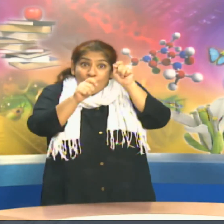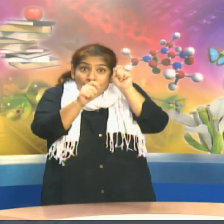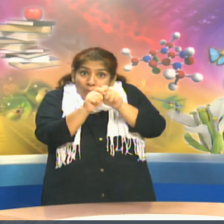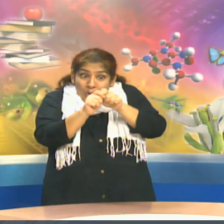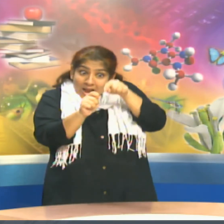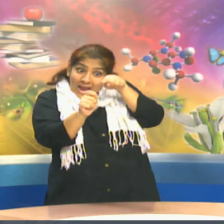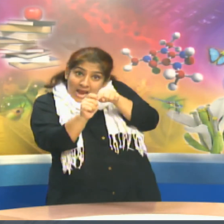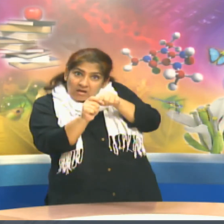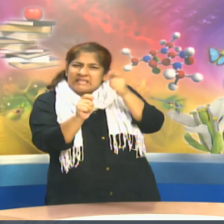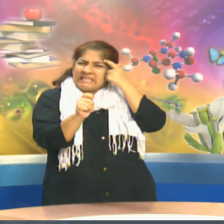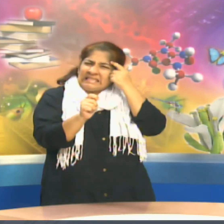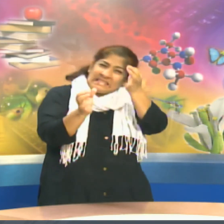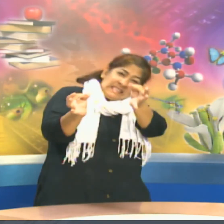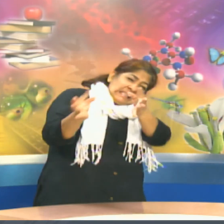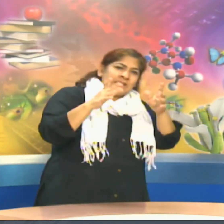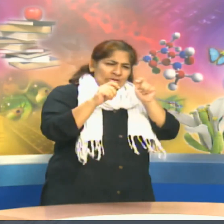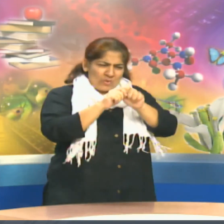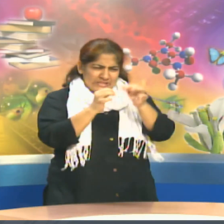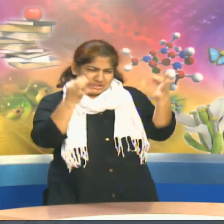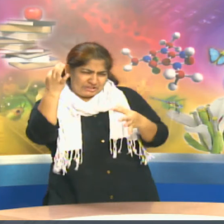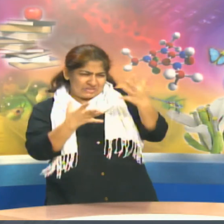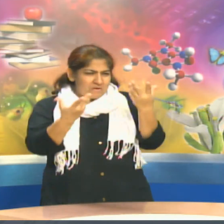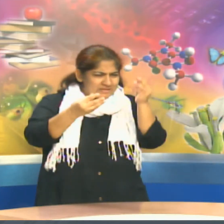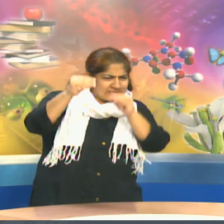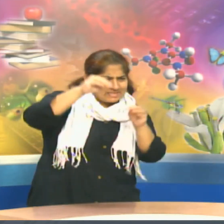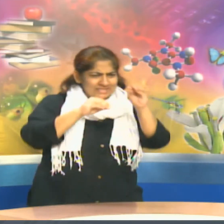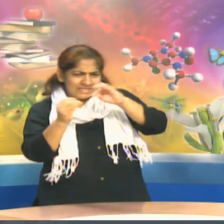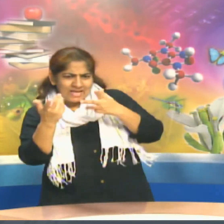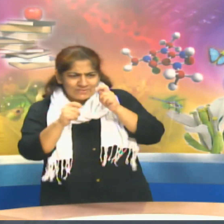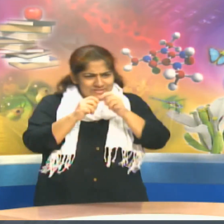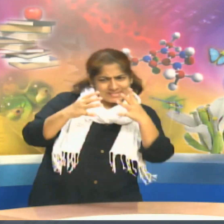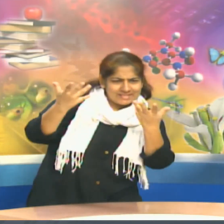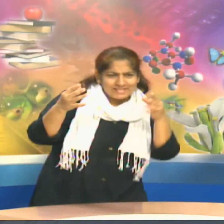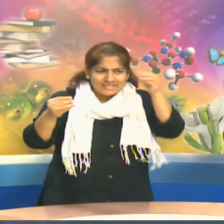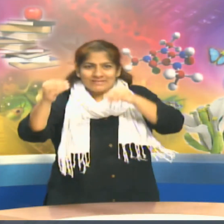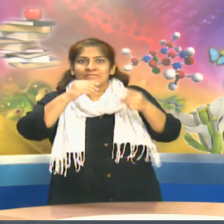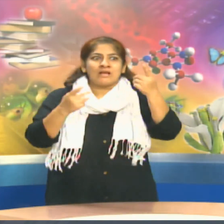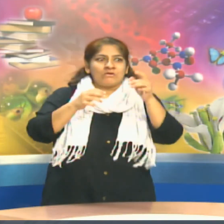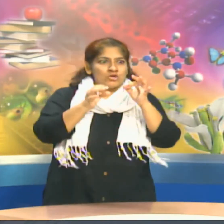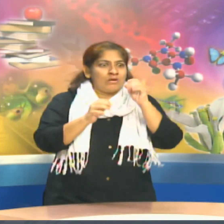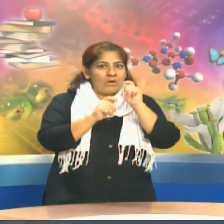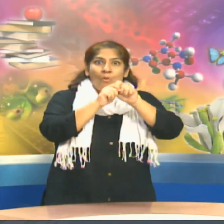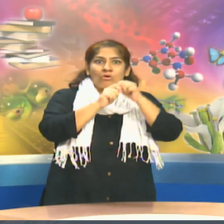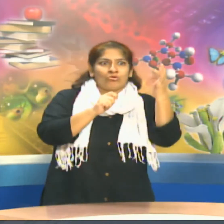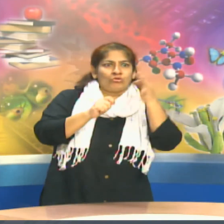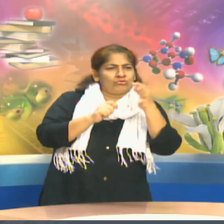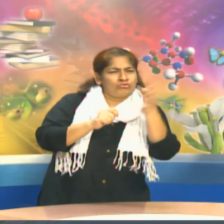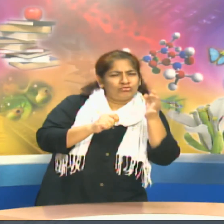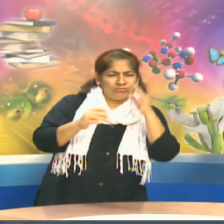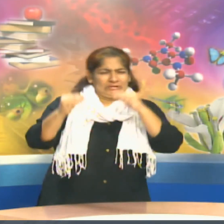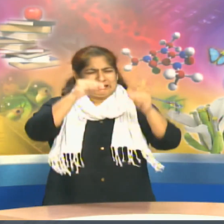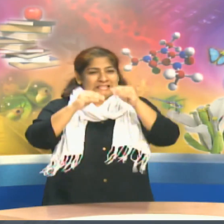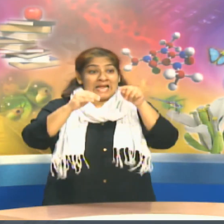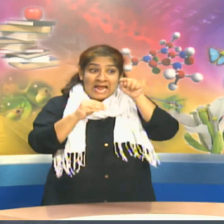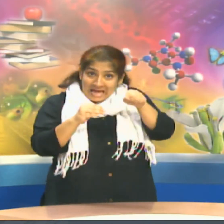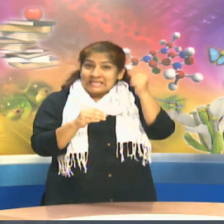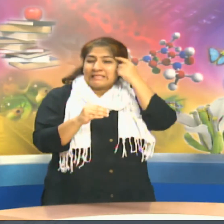more senior or more good goals, the person is really trying and